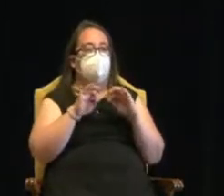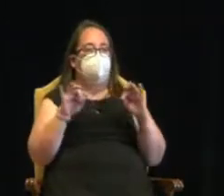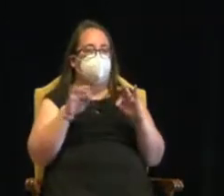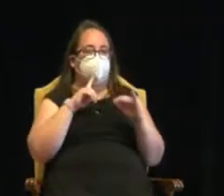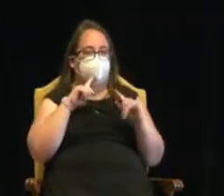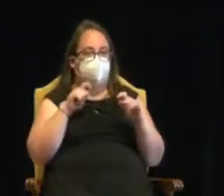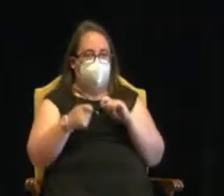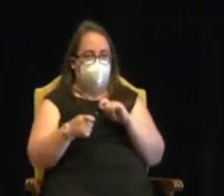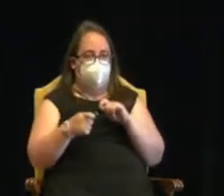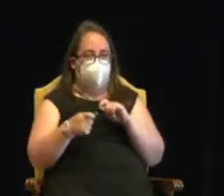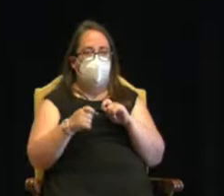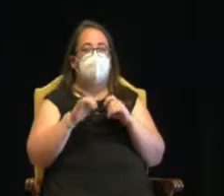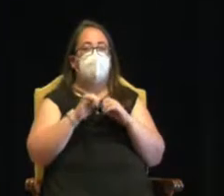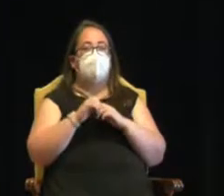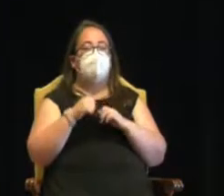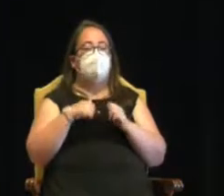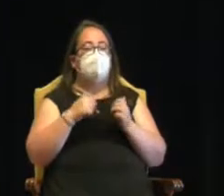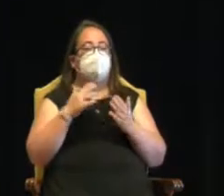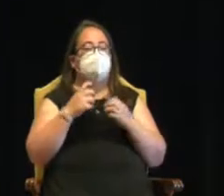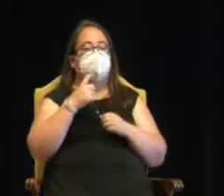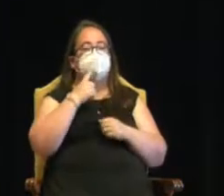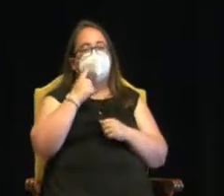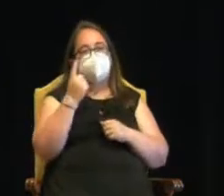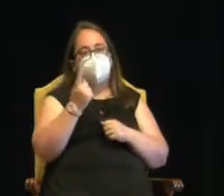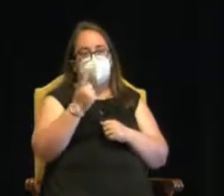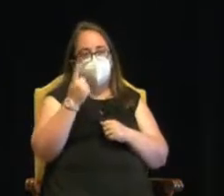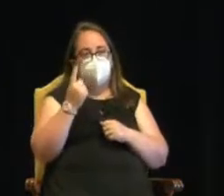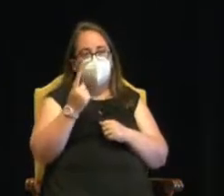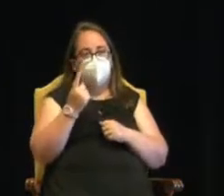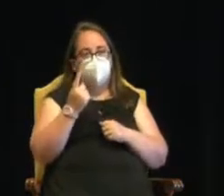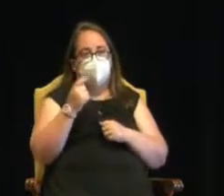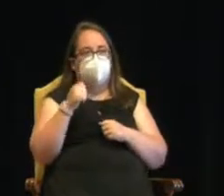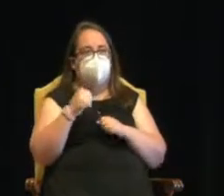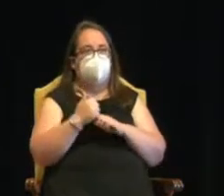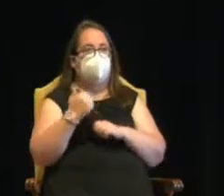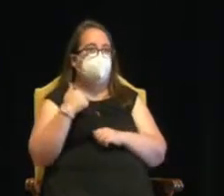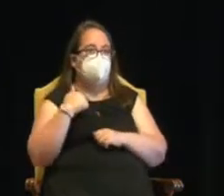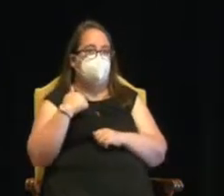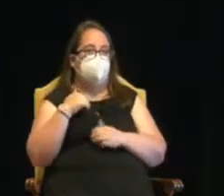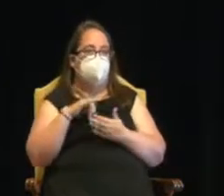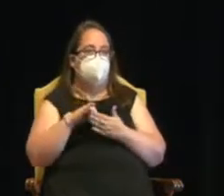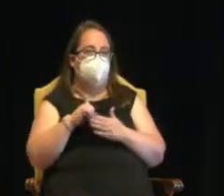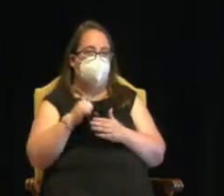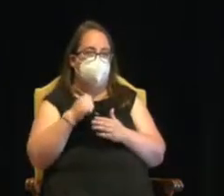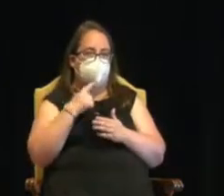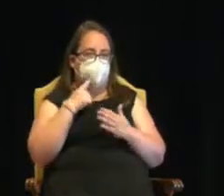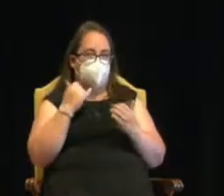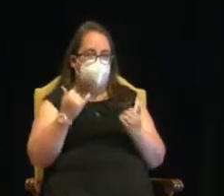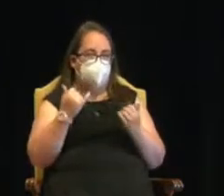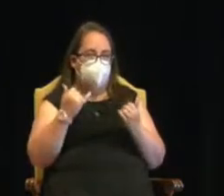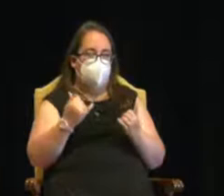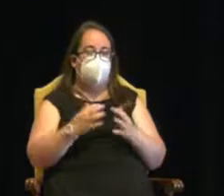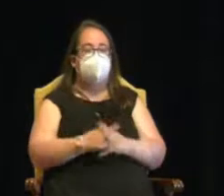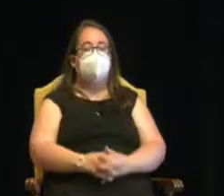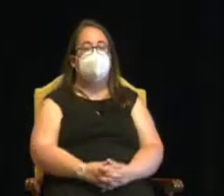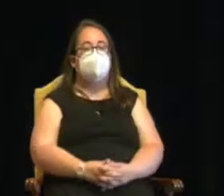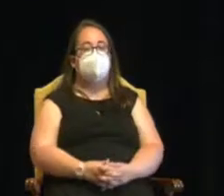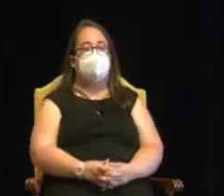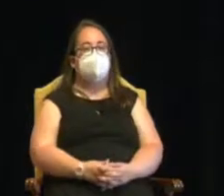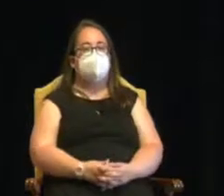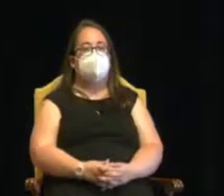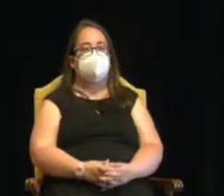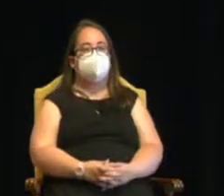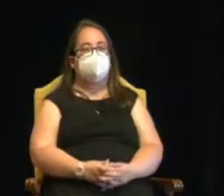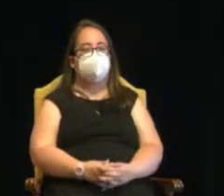changing and how we might say something 10 years ago that we wouldn't say today. I believe it